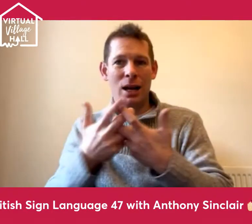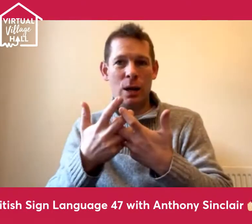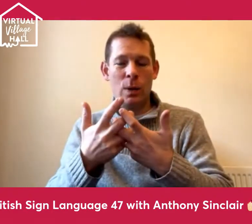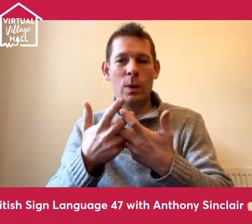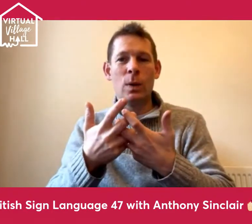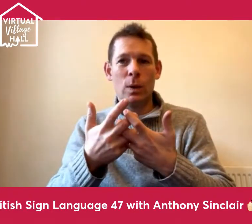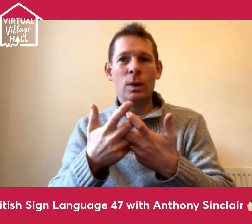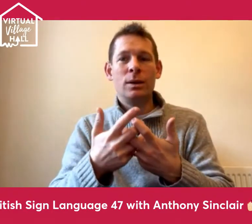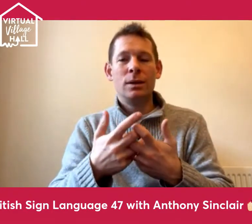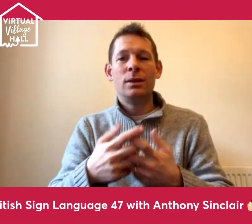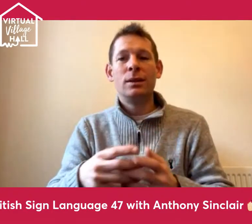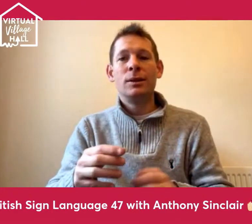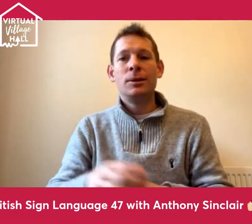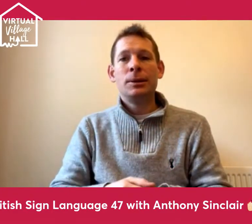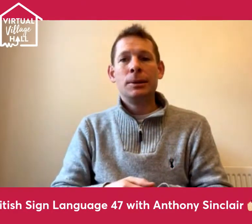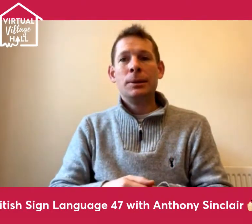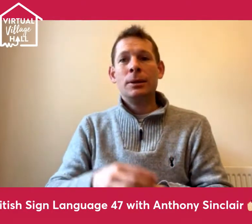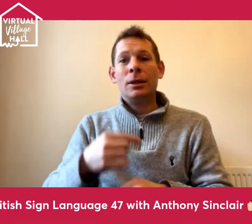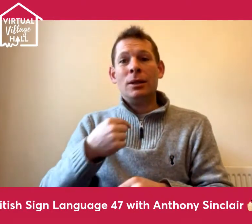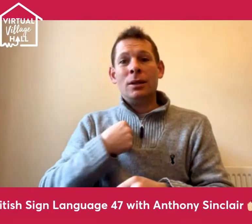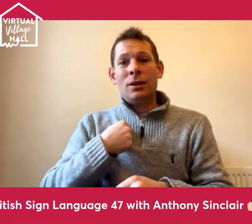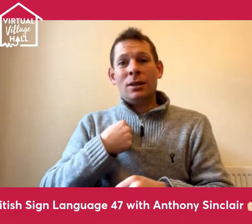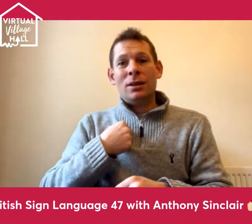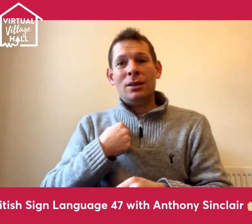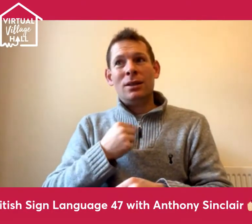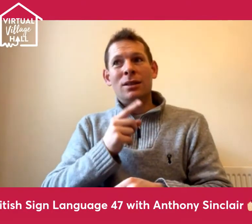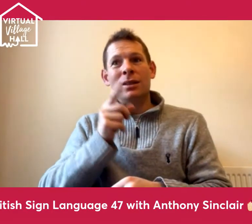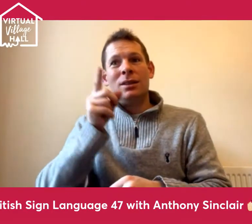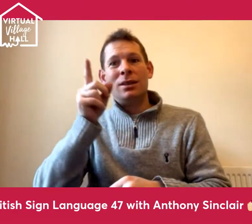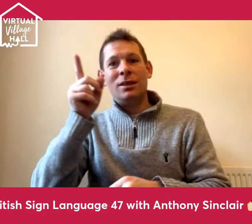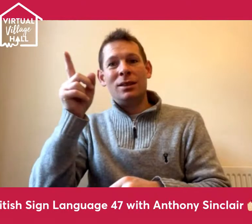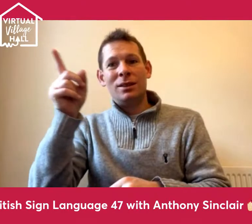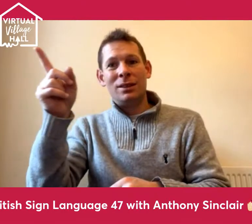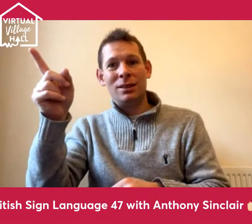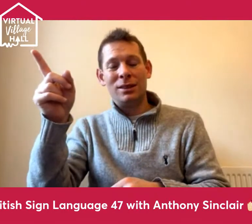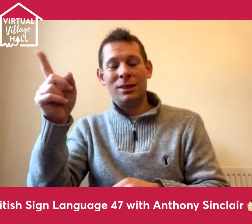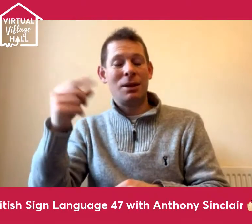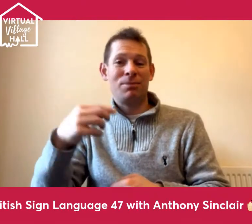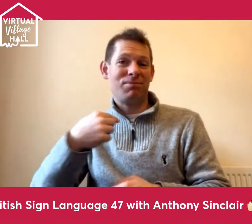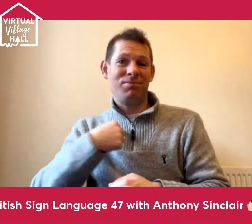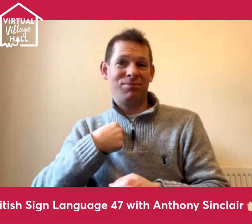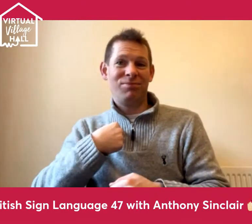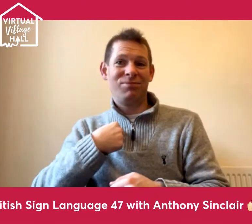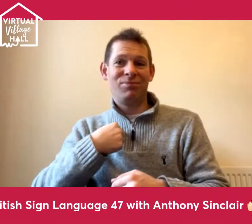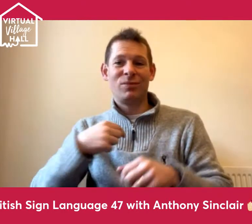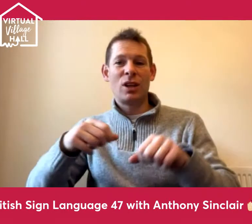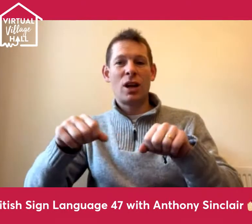How? In English, how do you go shopping? I,